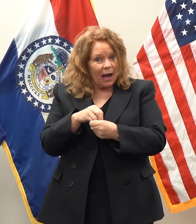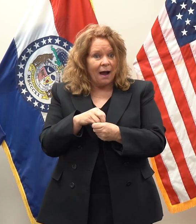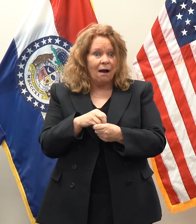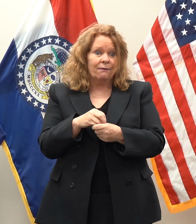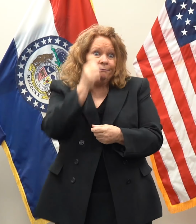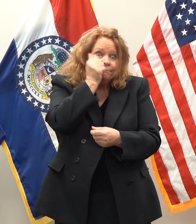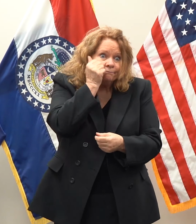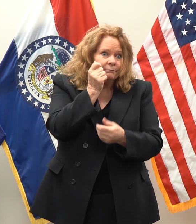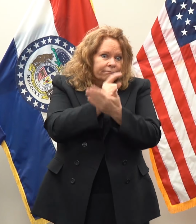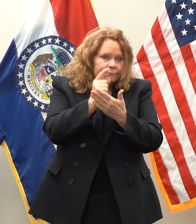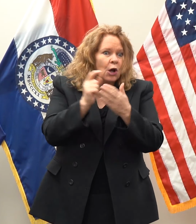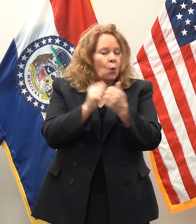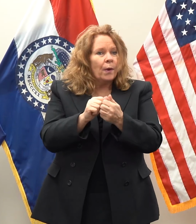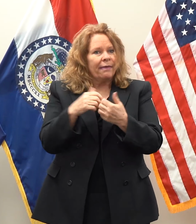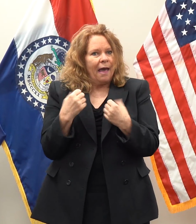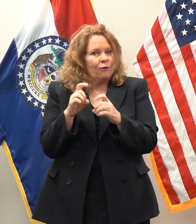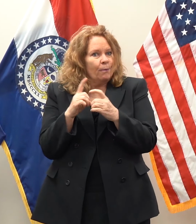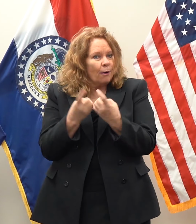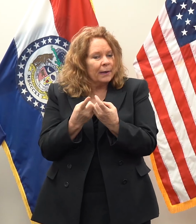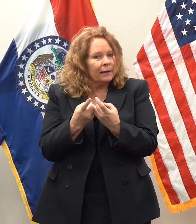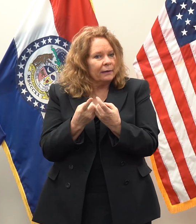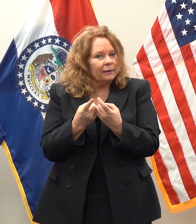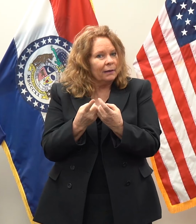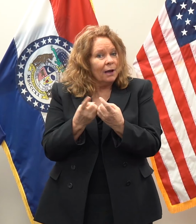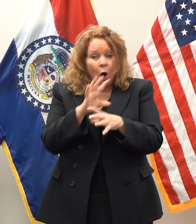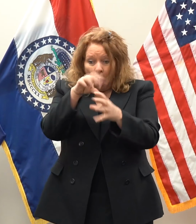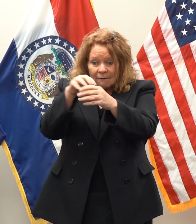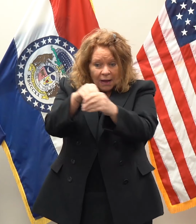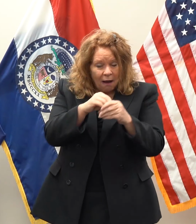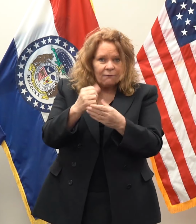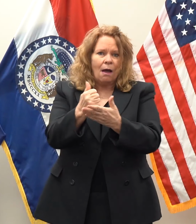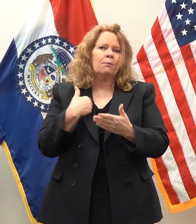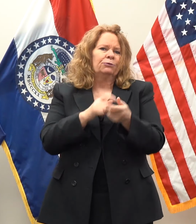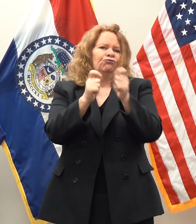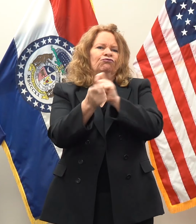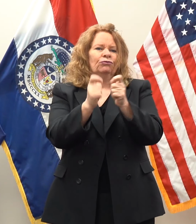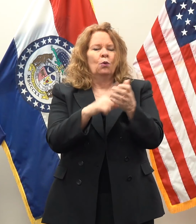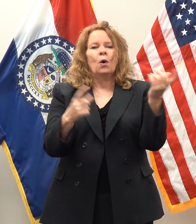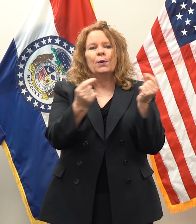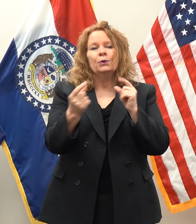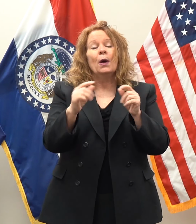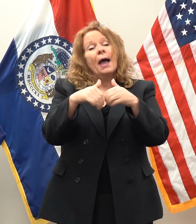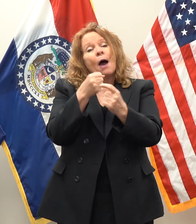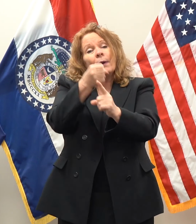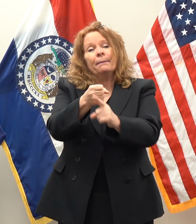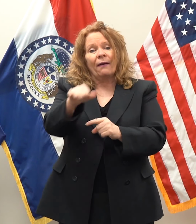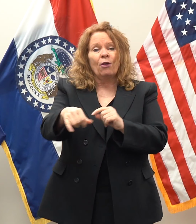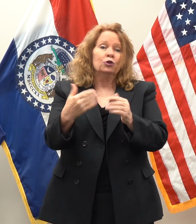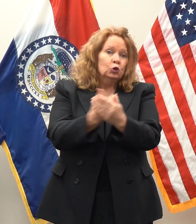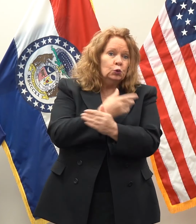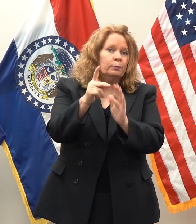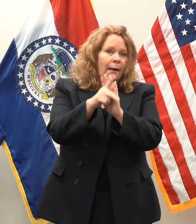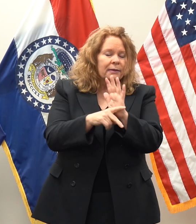weekly contact with the health department and helped us adjust our policies to the real-world impact of those policies and